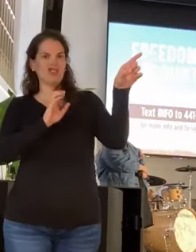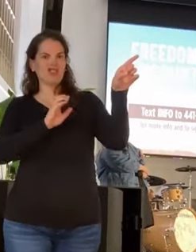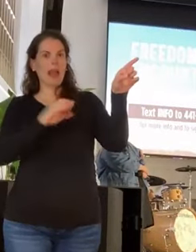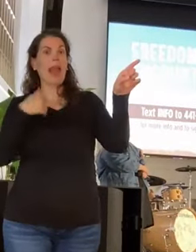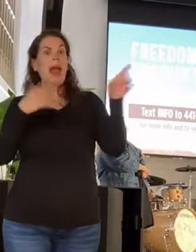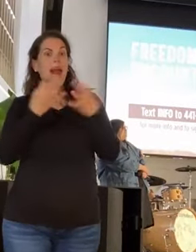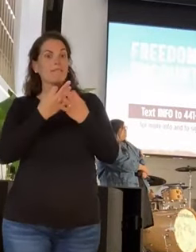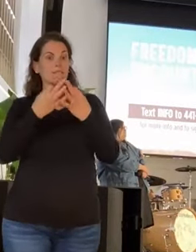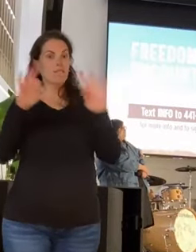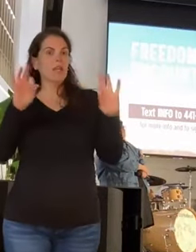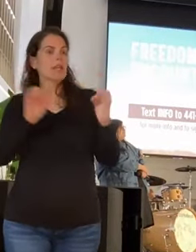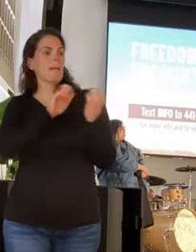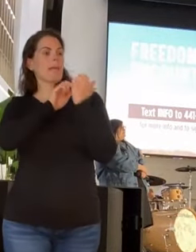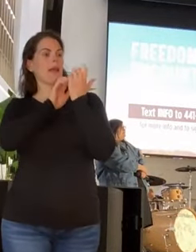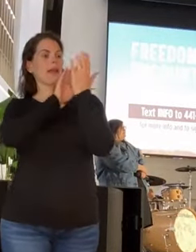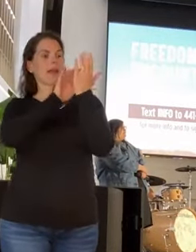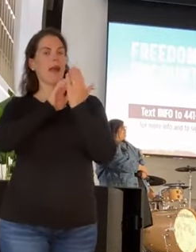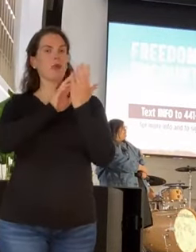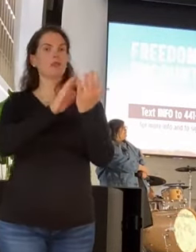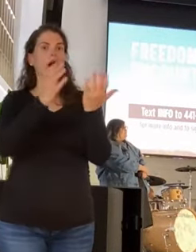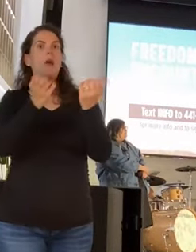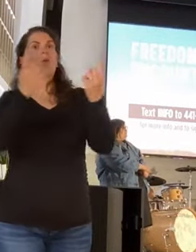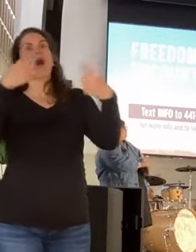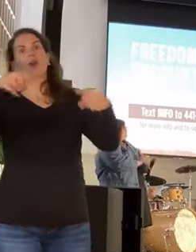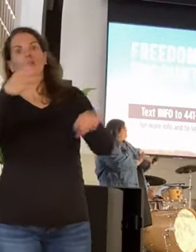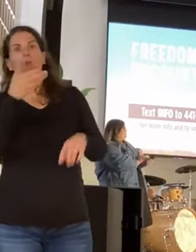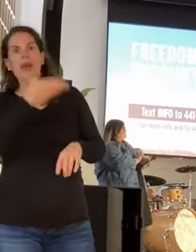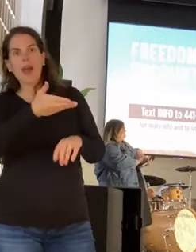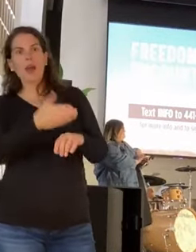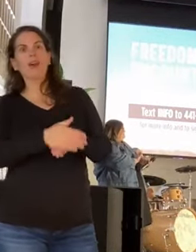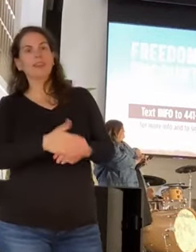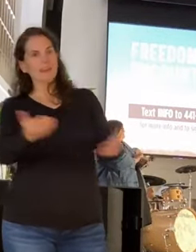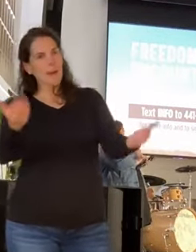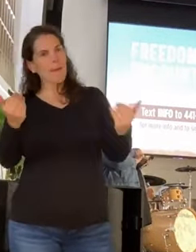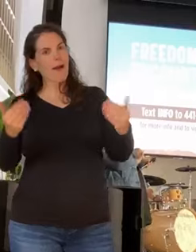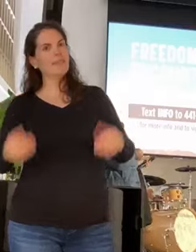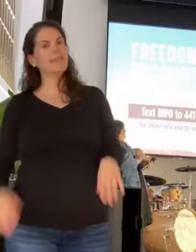having our Freedom Encounter, and I want you there.